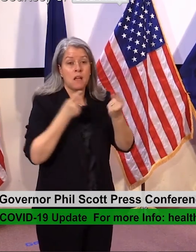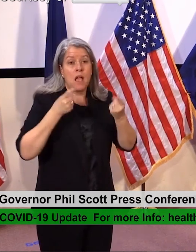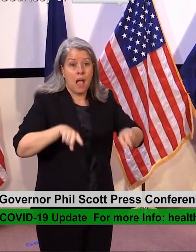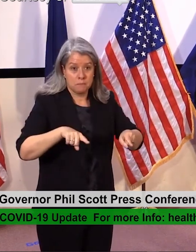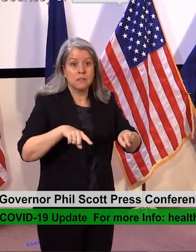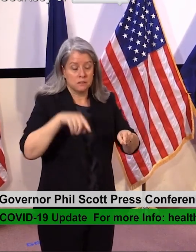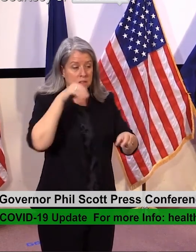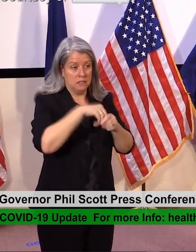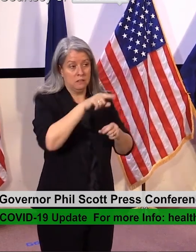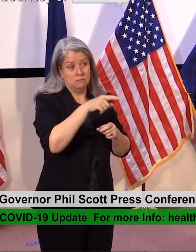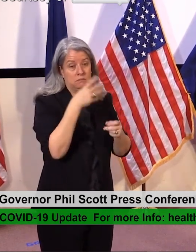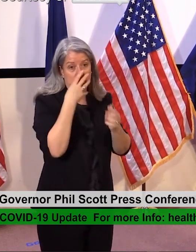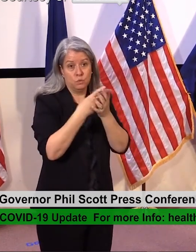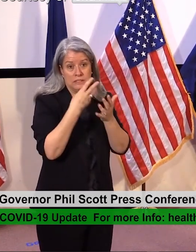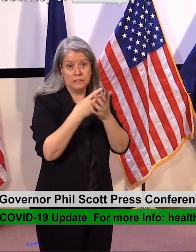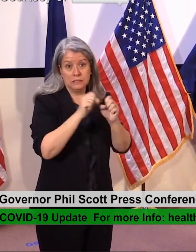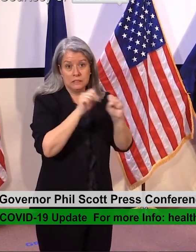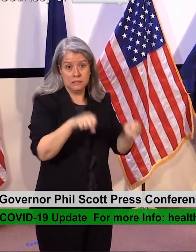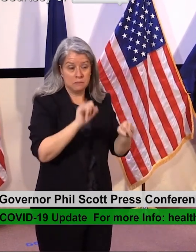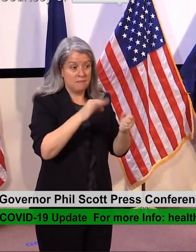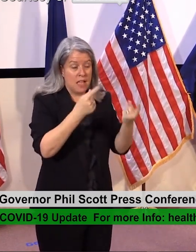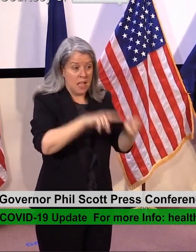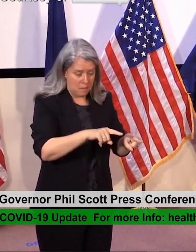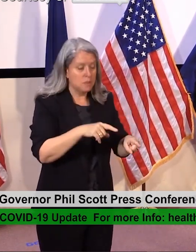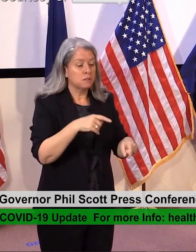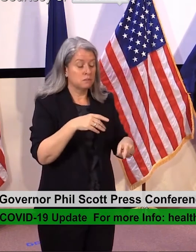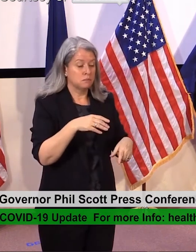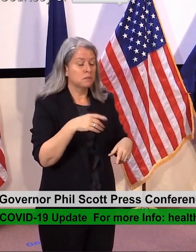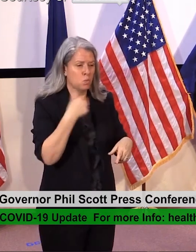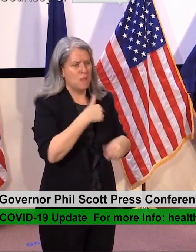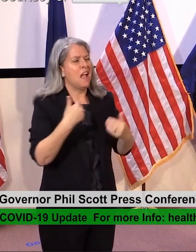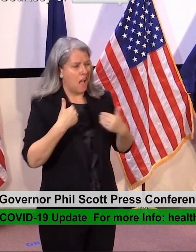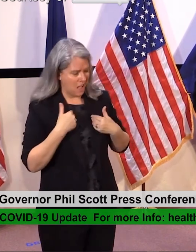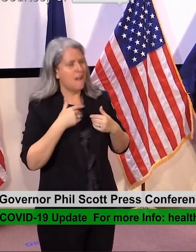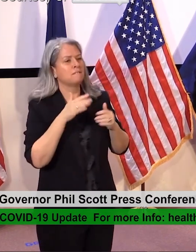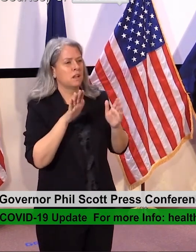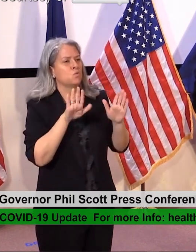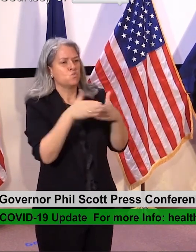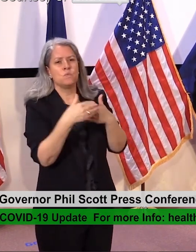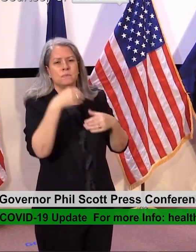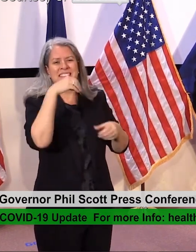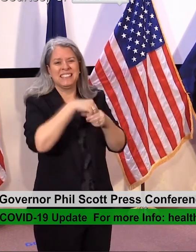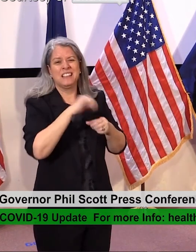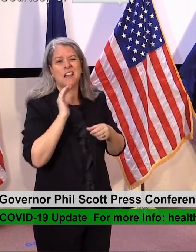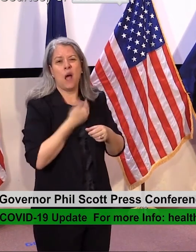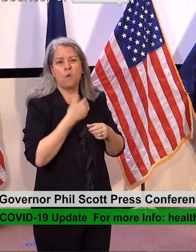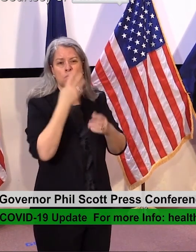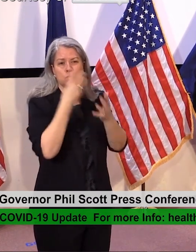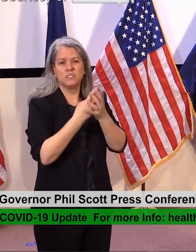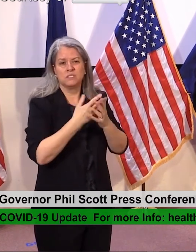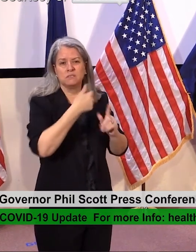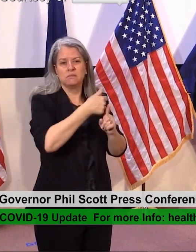of COVID-19 within our prison system, we do have negative pressure rooms in our couple of our